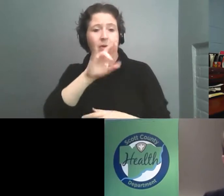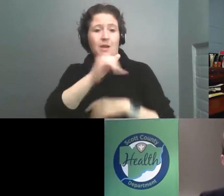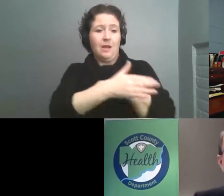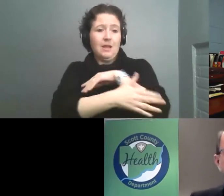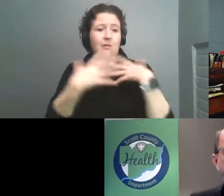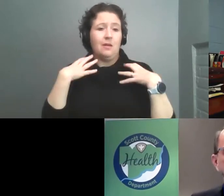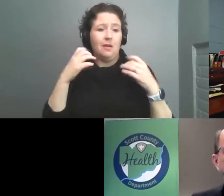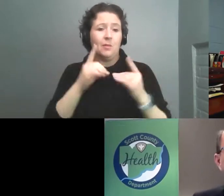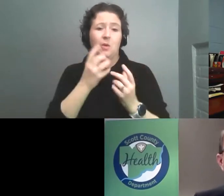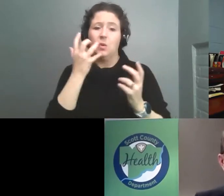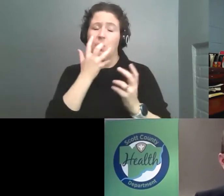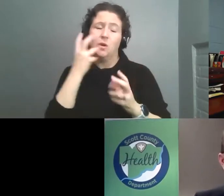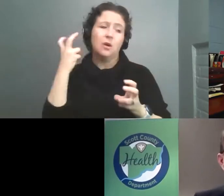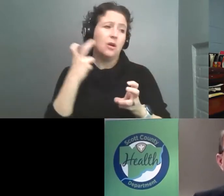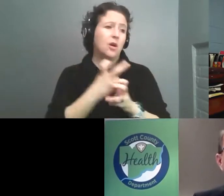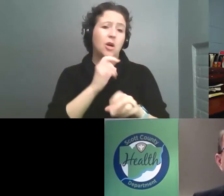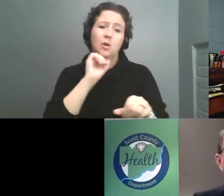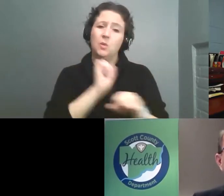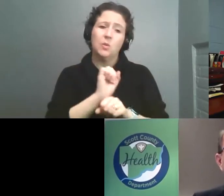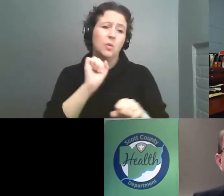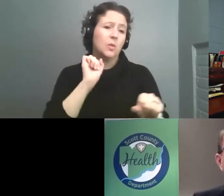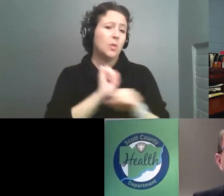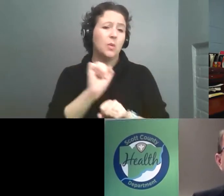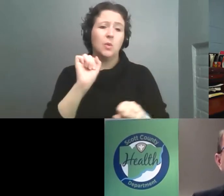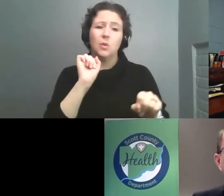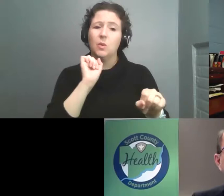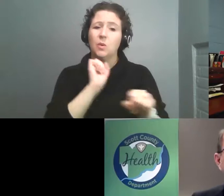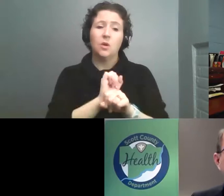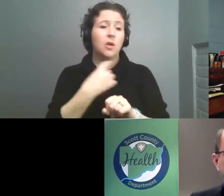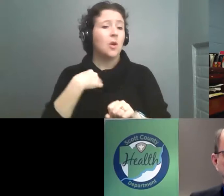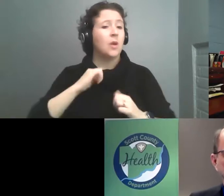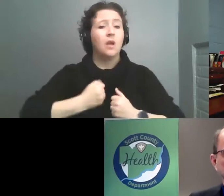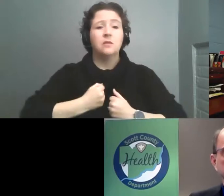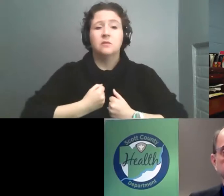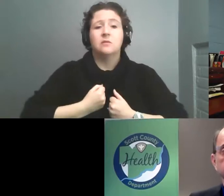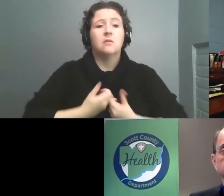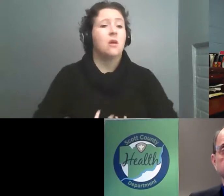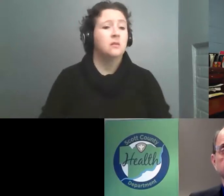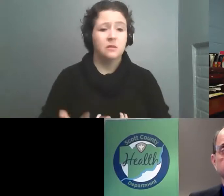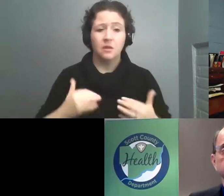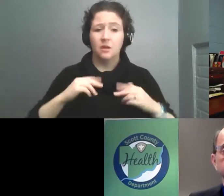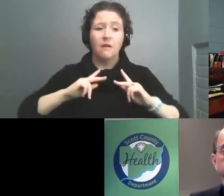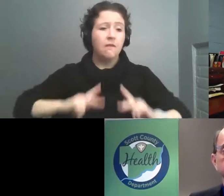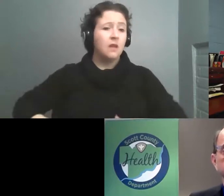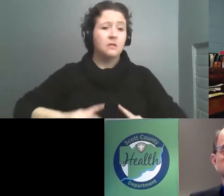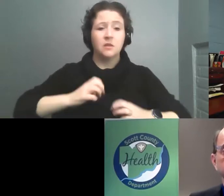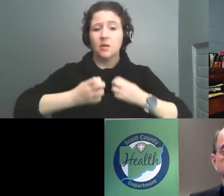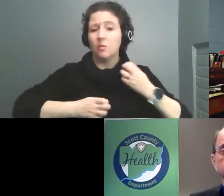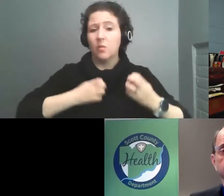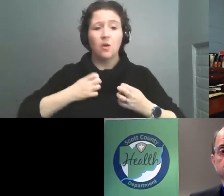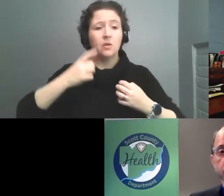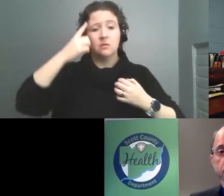work under these difficult conditions. We are tired emotionally, intellectually, and physically. All of